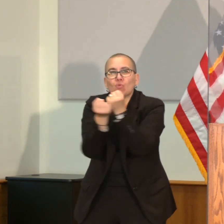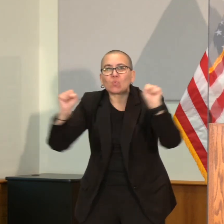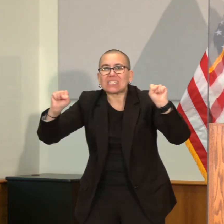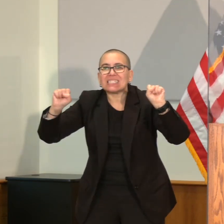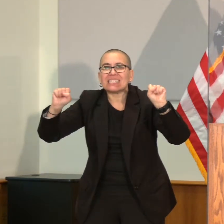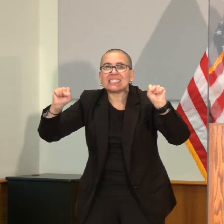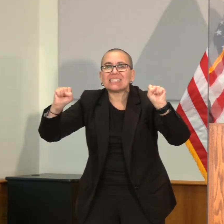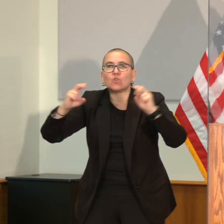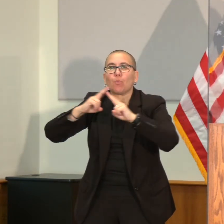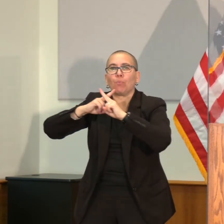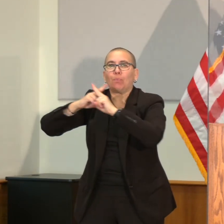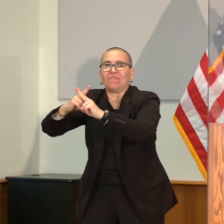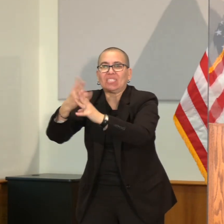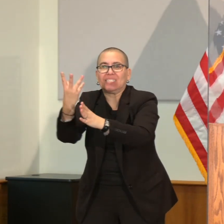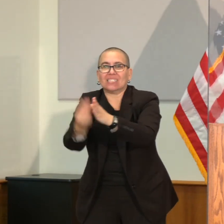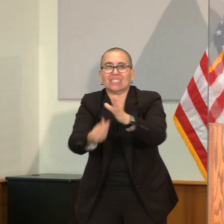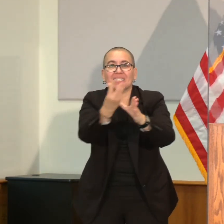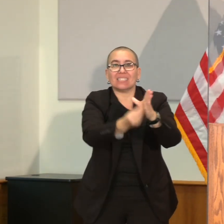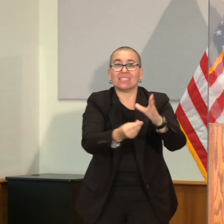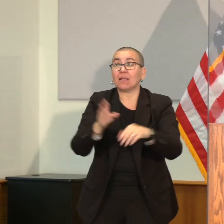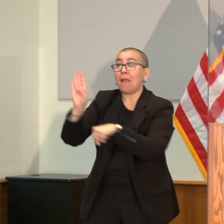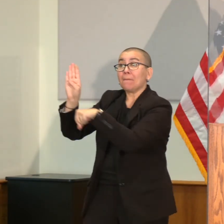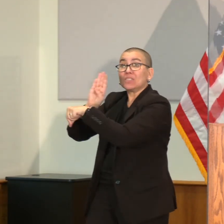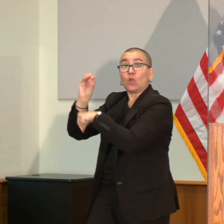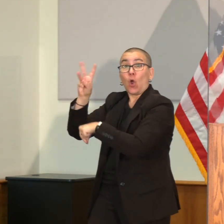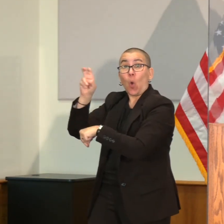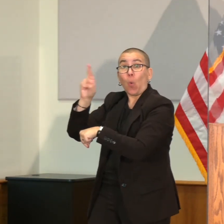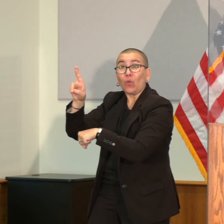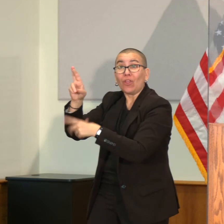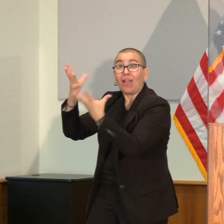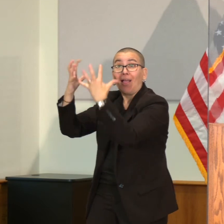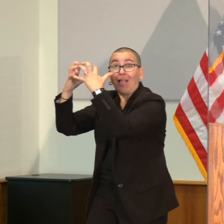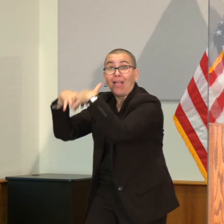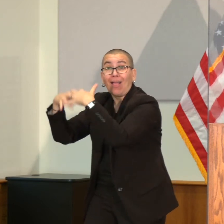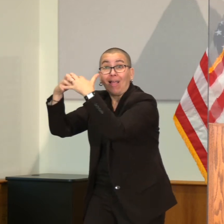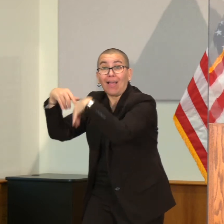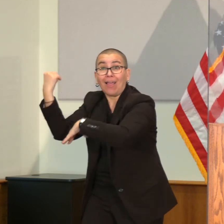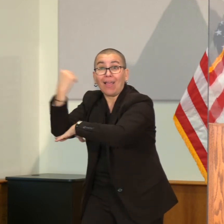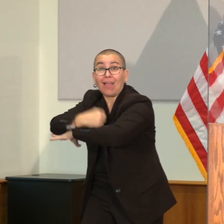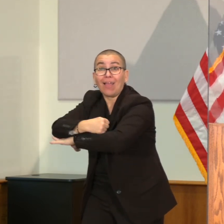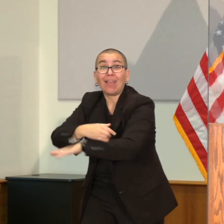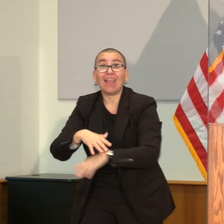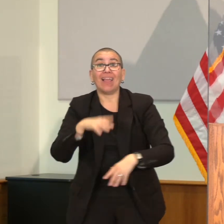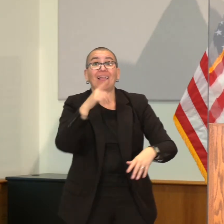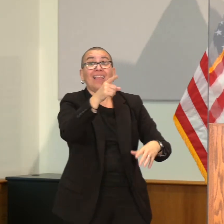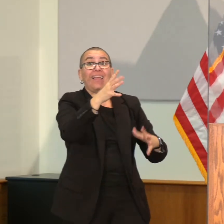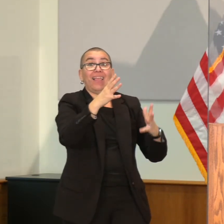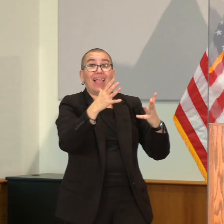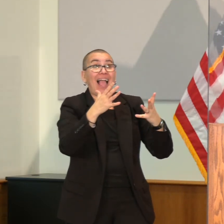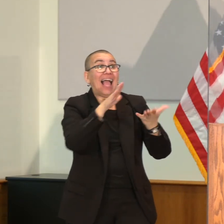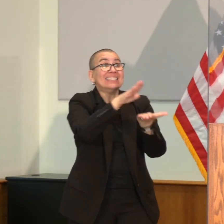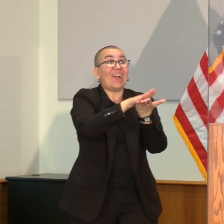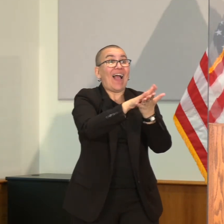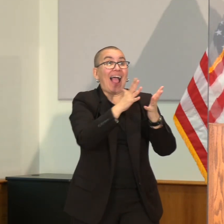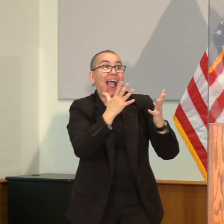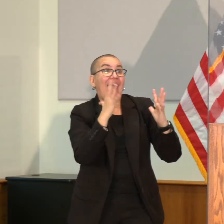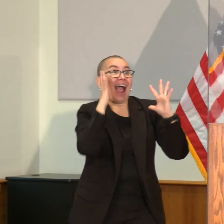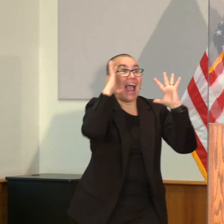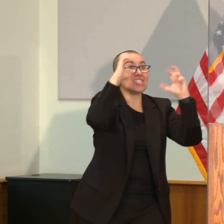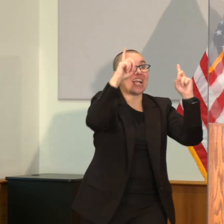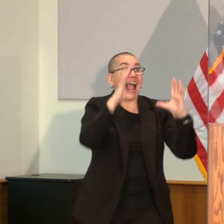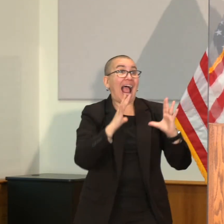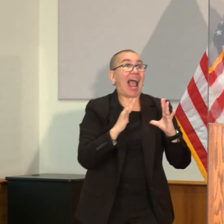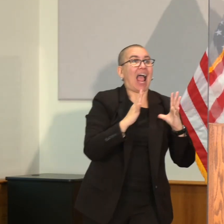ownership gap, close the business ownership gap and investments. Those are all things that I think that's why the business community too is just encouraging